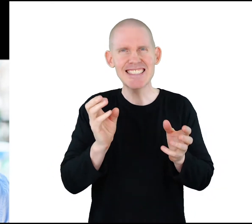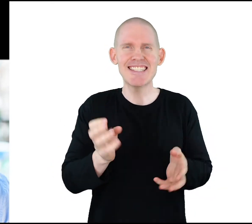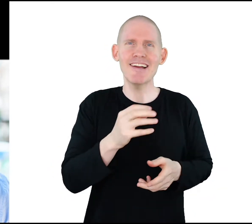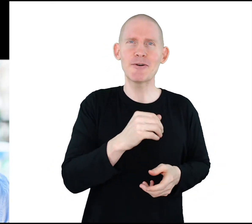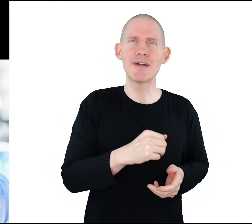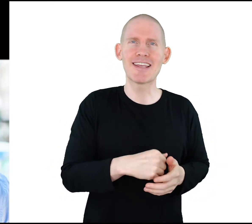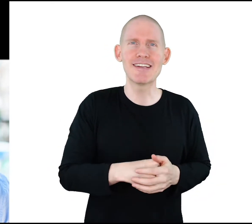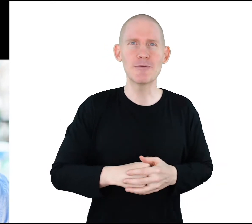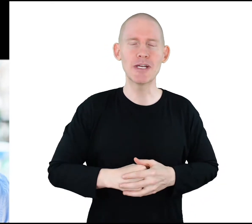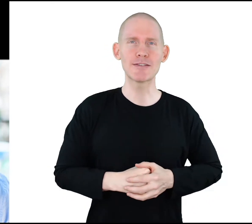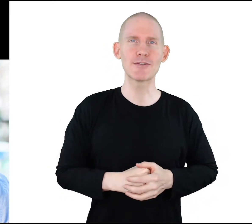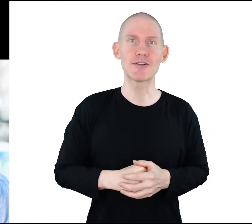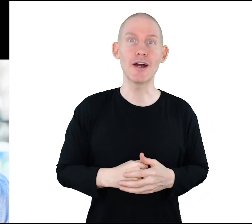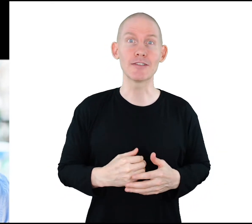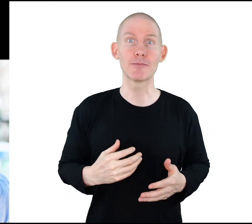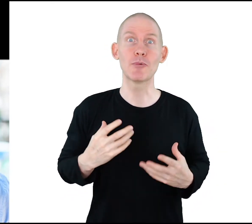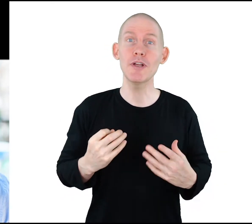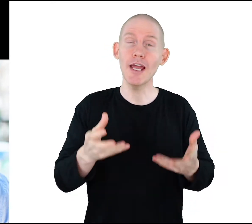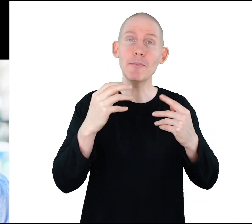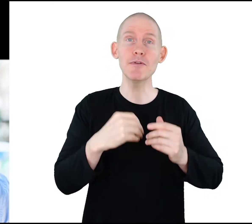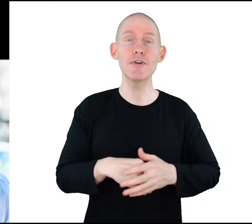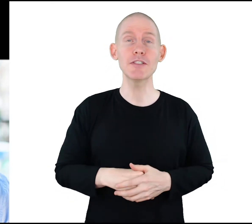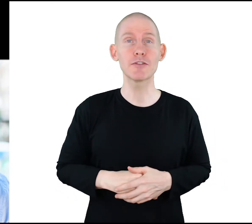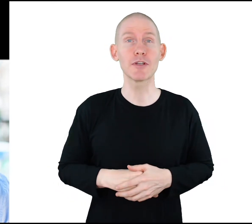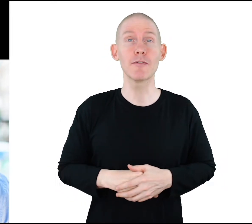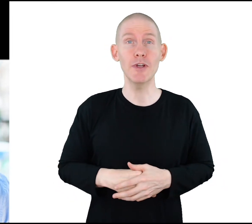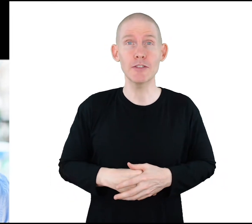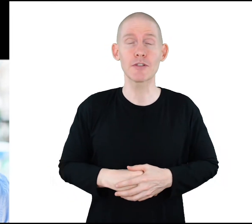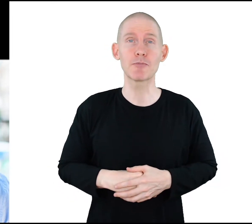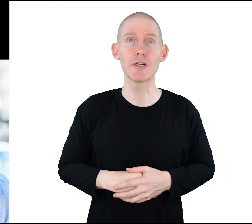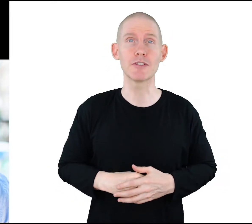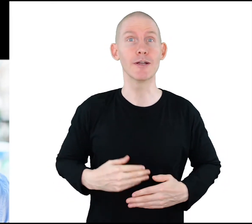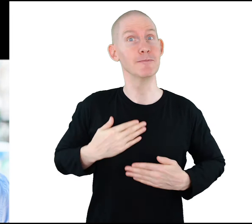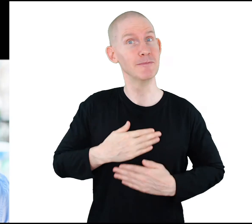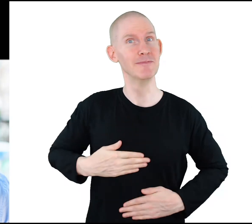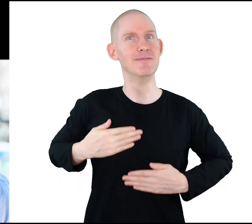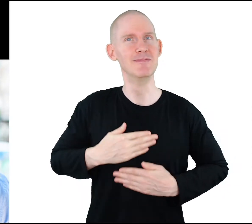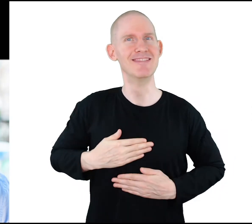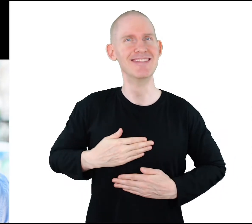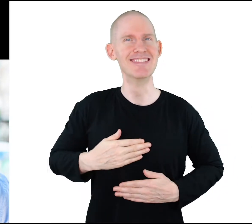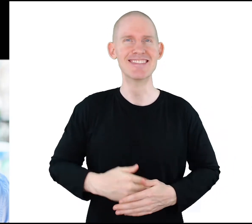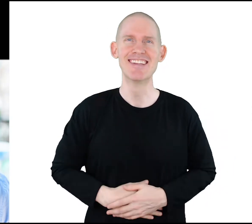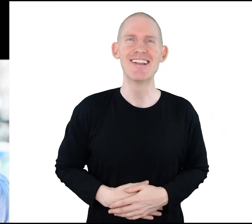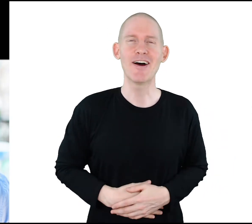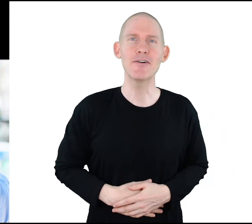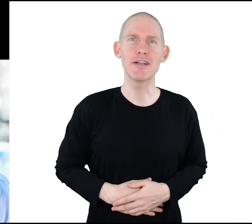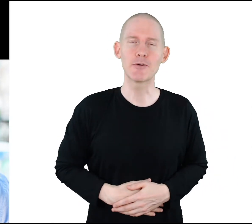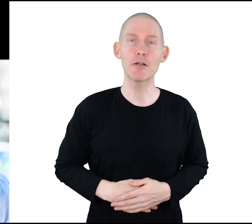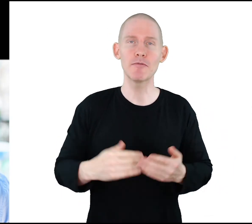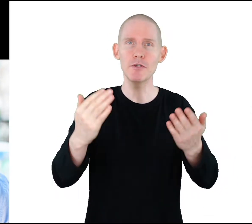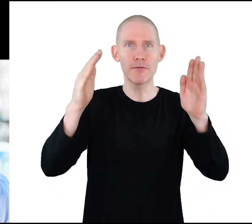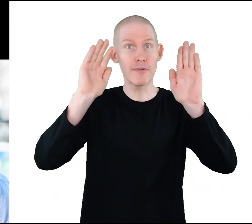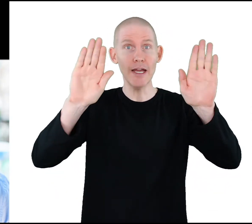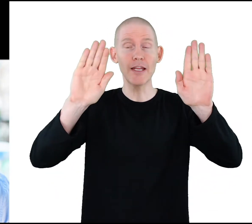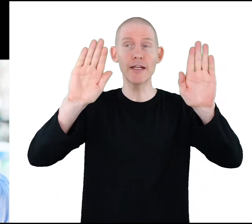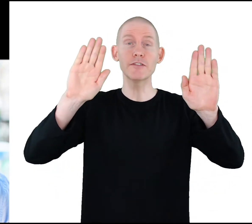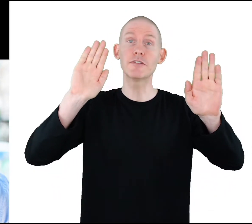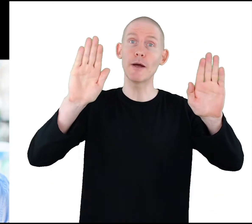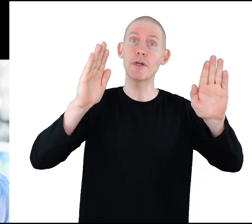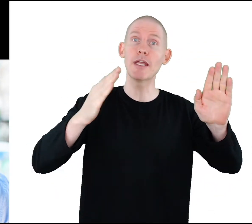not quite getting the message across, put a happy facial expression on. All right, quick review, flat hands, dominant hand